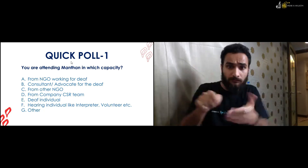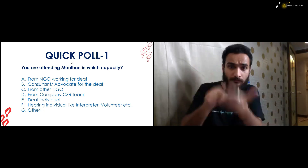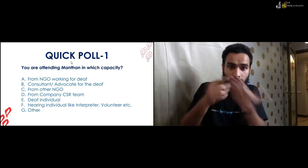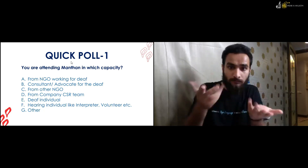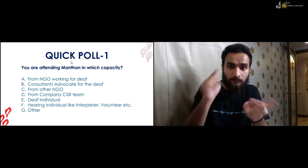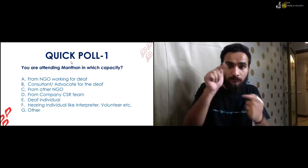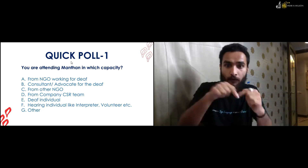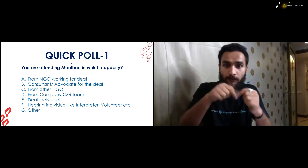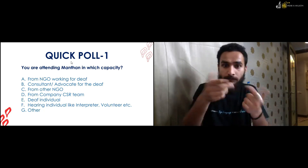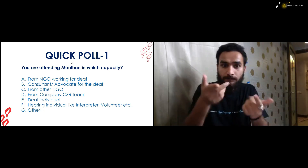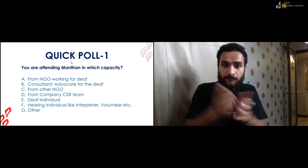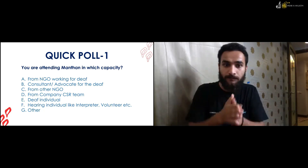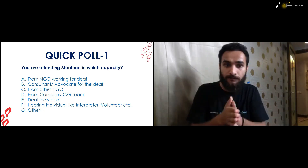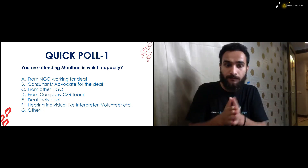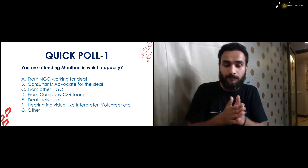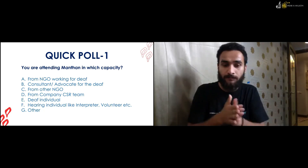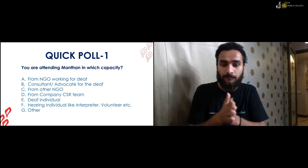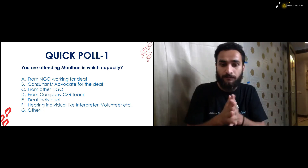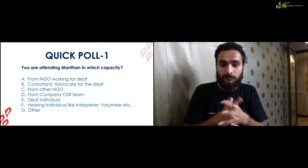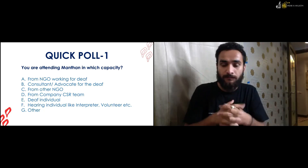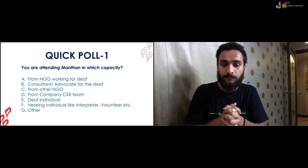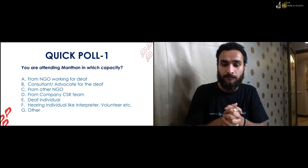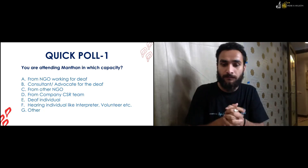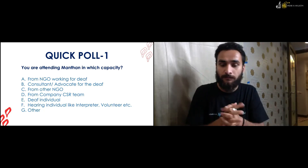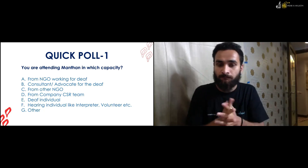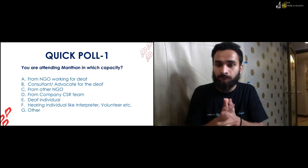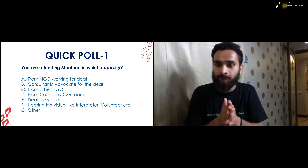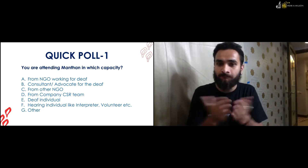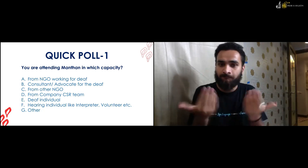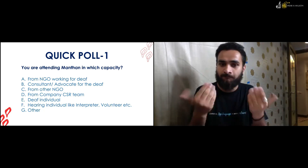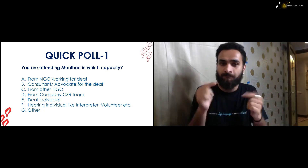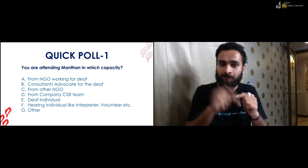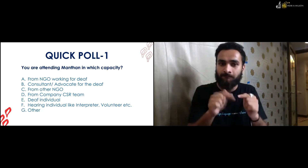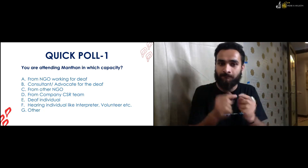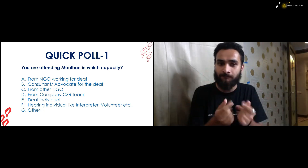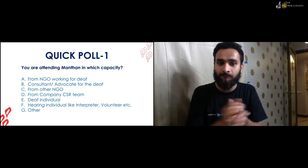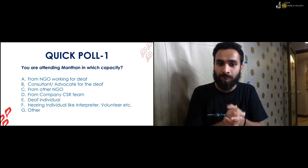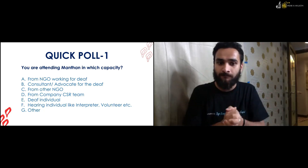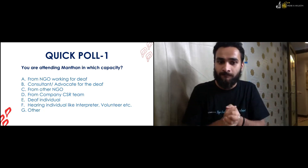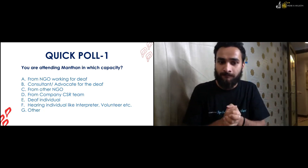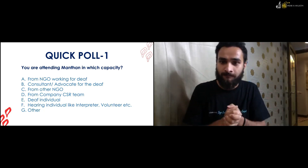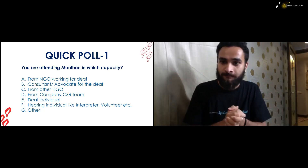Vaishali, is the poll? Can one of the co-hosts check if they have the polling right?